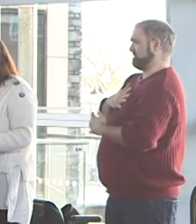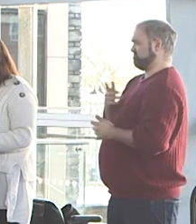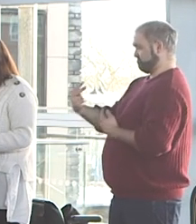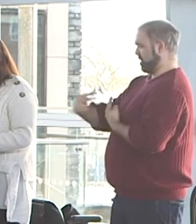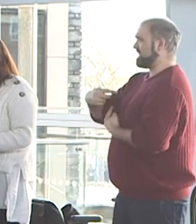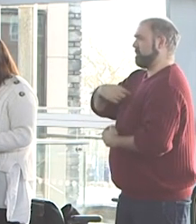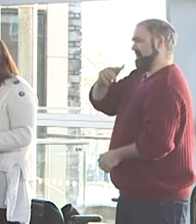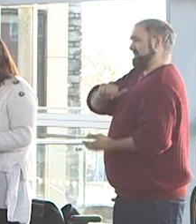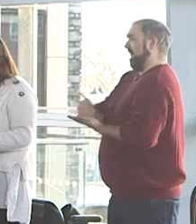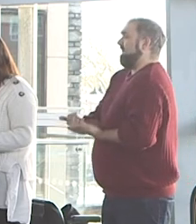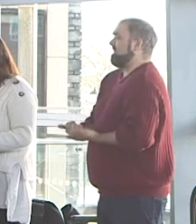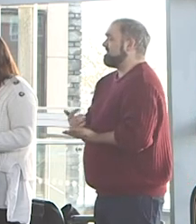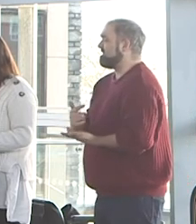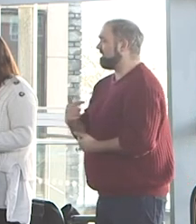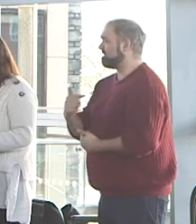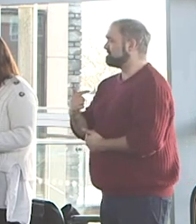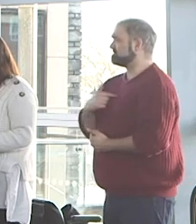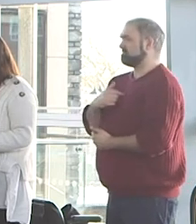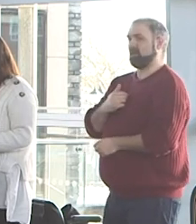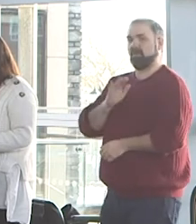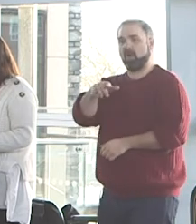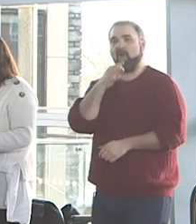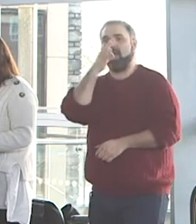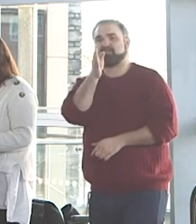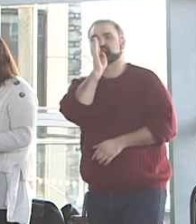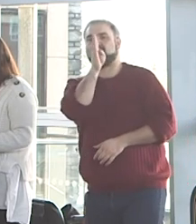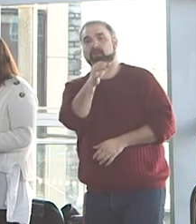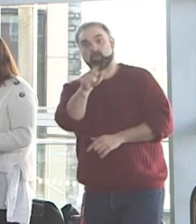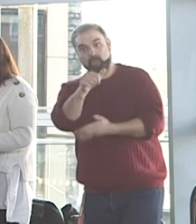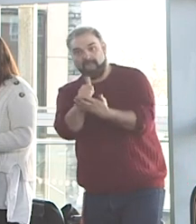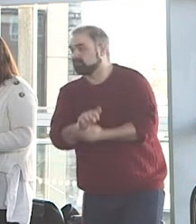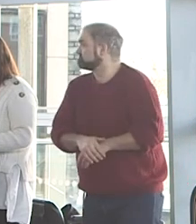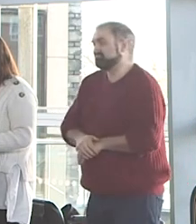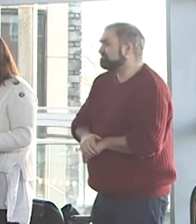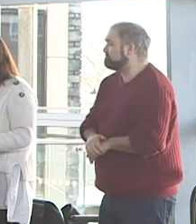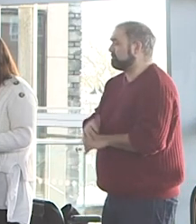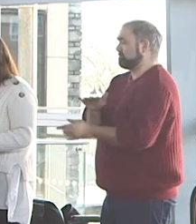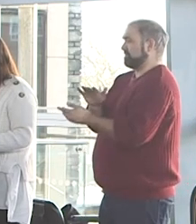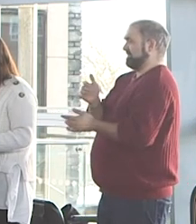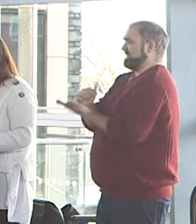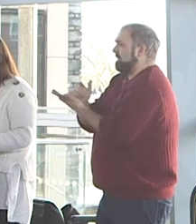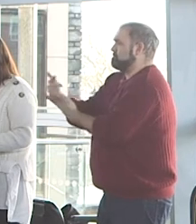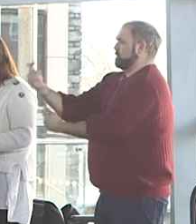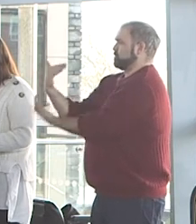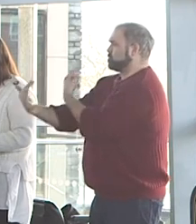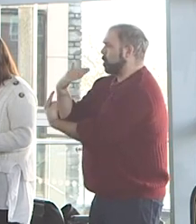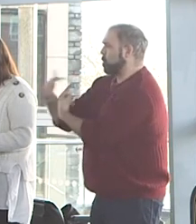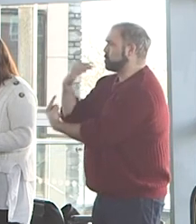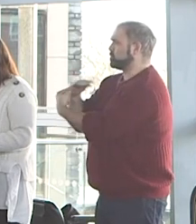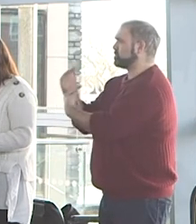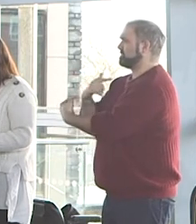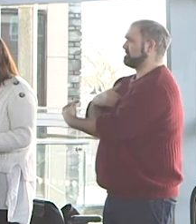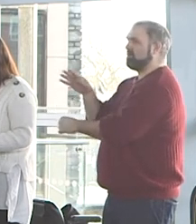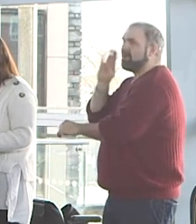gay. Even though they never blatantly asked me if I'm gay, they were making homophobic jokes loudly outside my room so I could hear